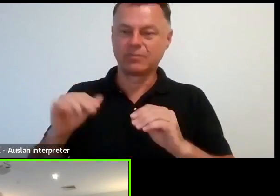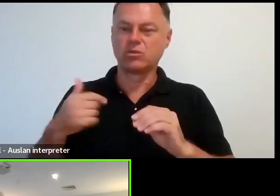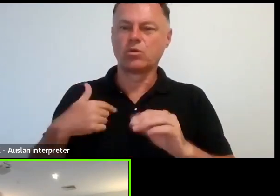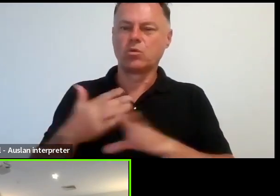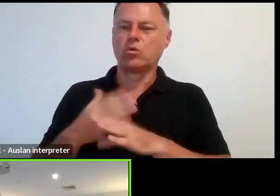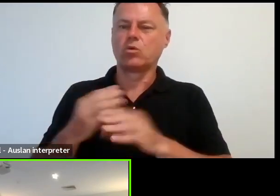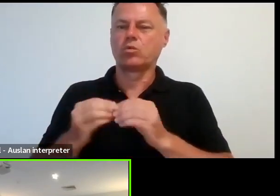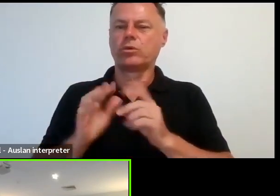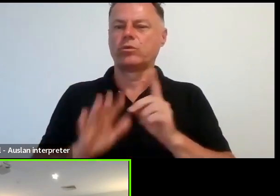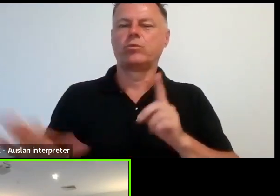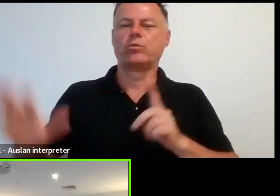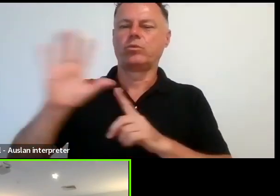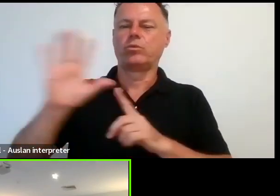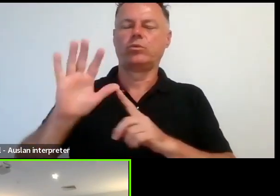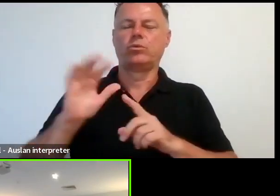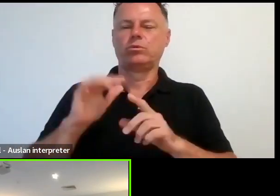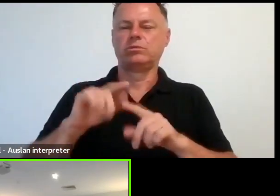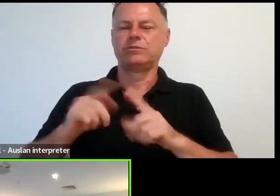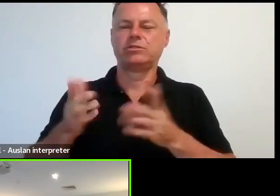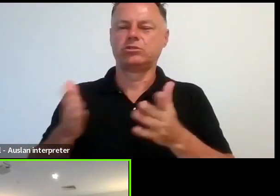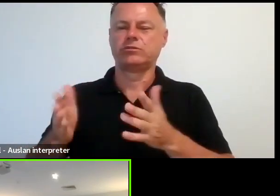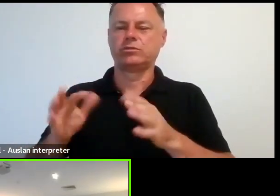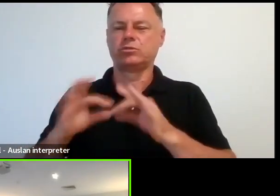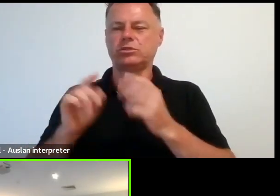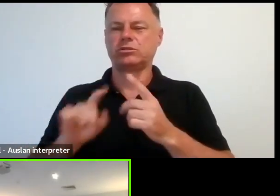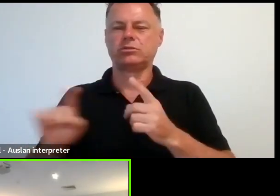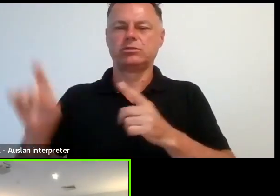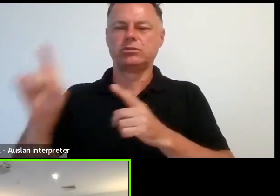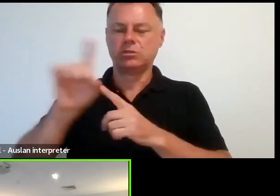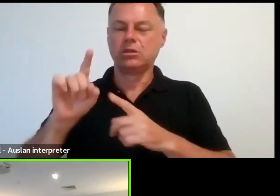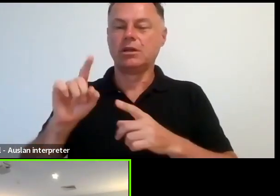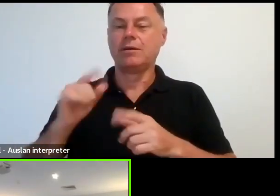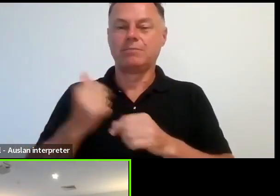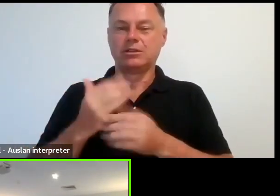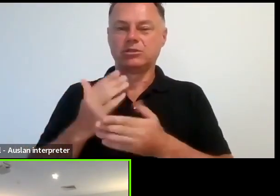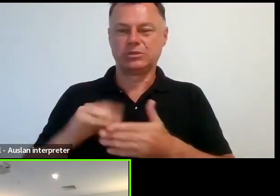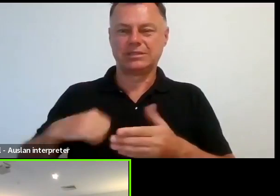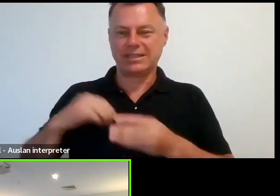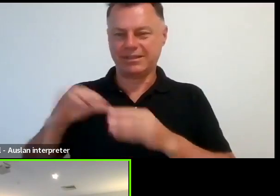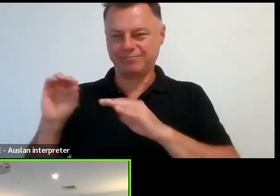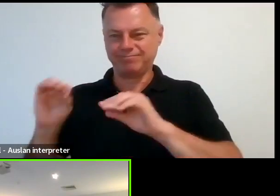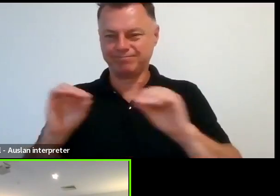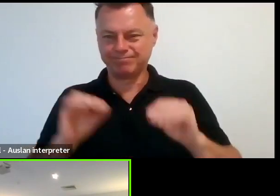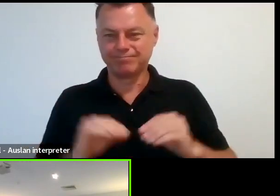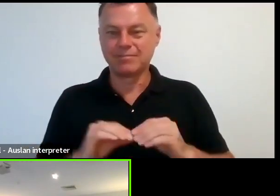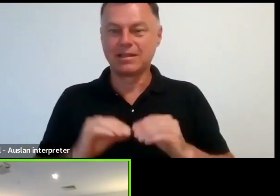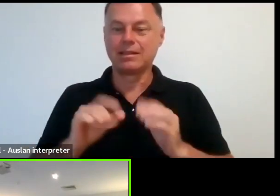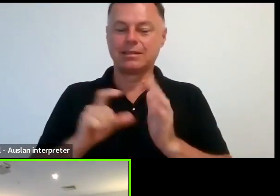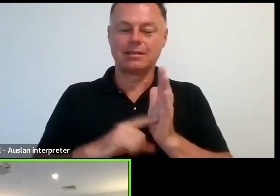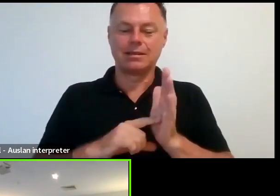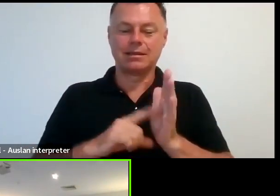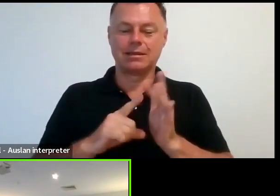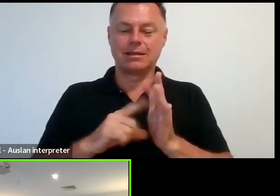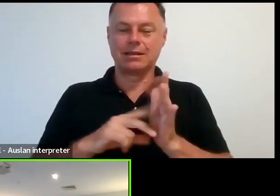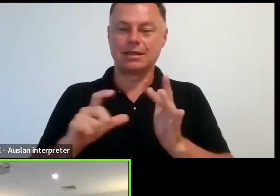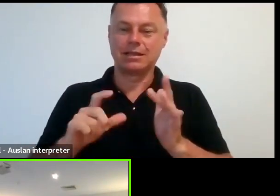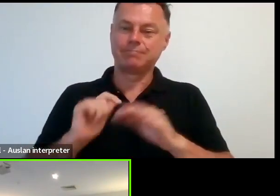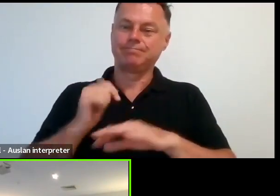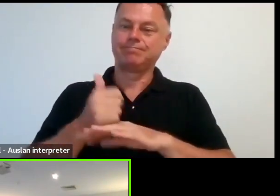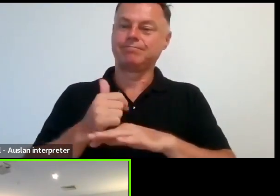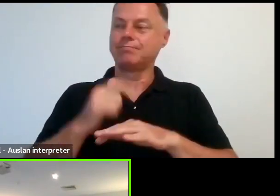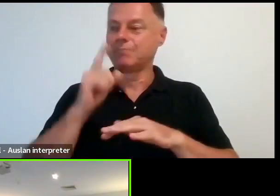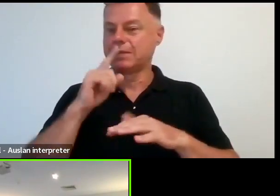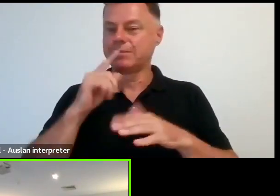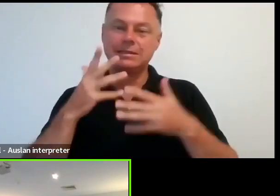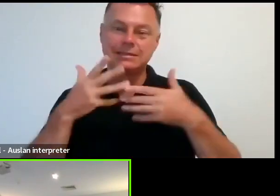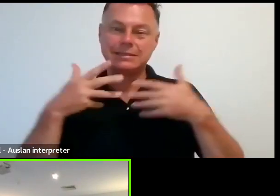offering it, and obviously having a workforce that can deliver. We want to set up so the clinic is really a friendly space for children